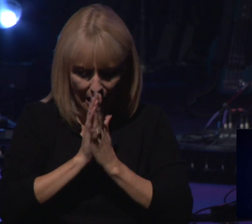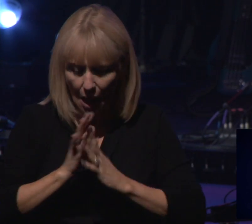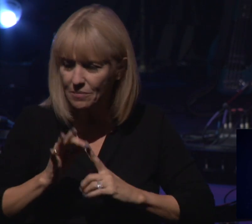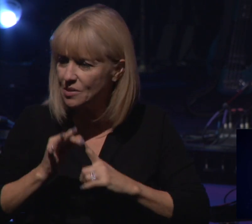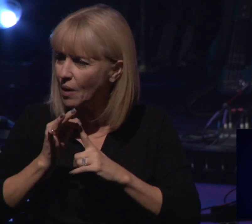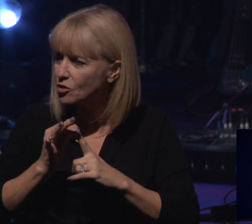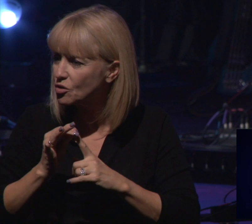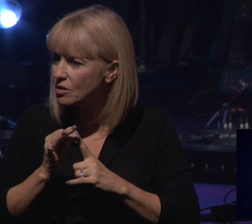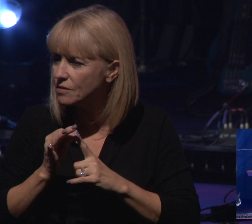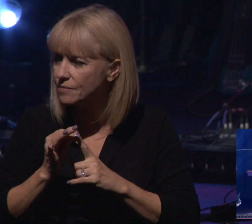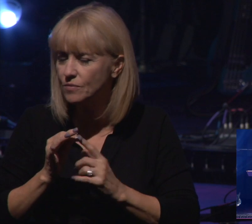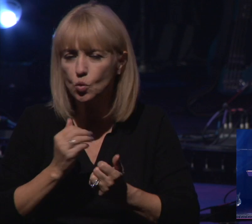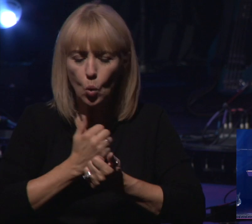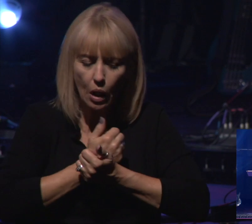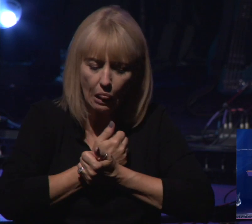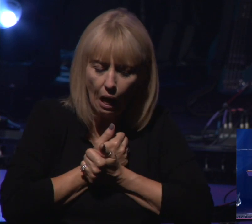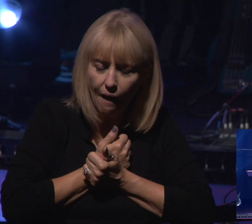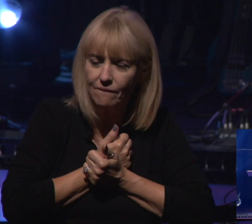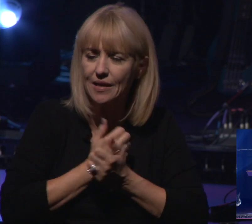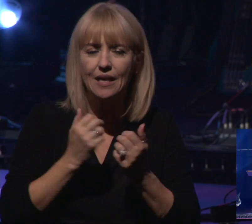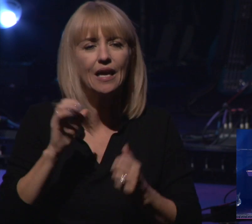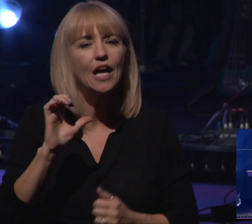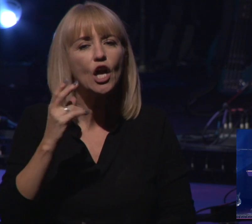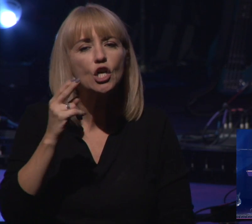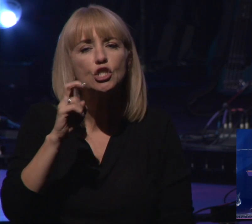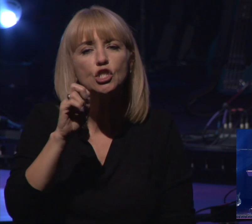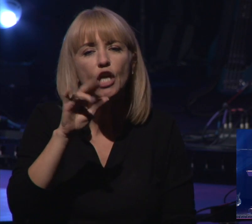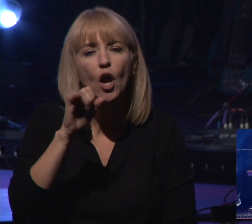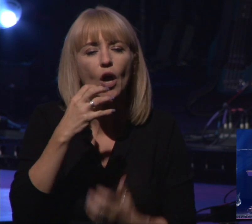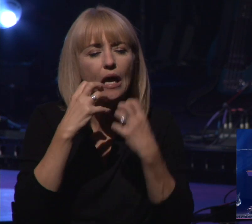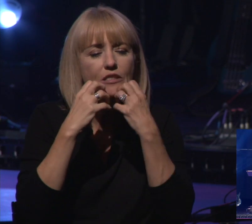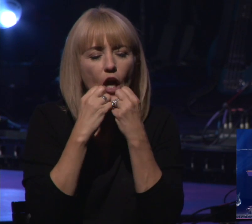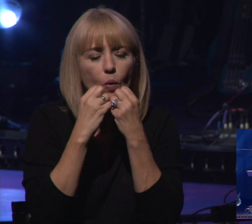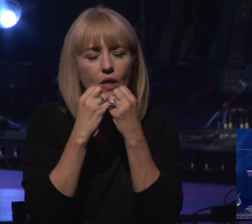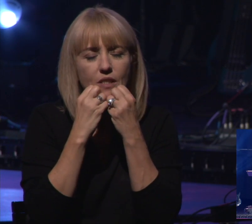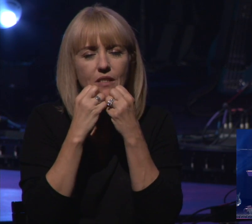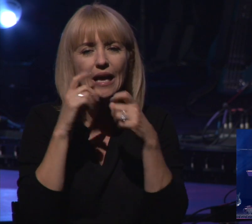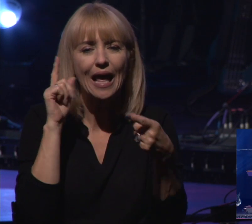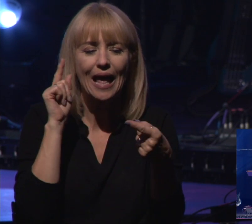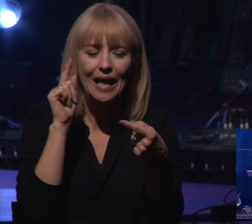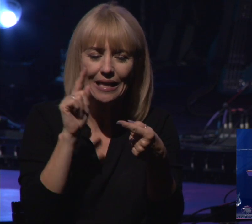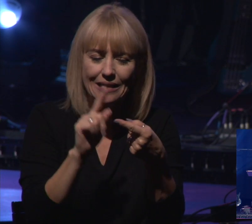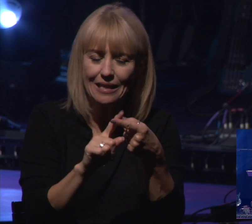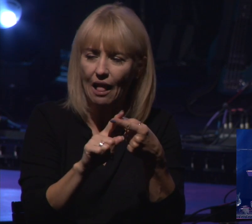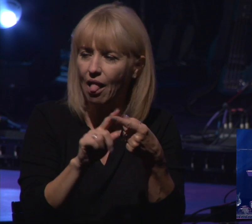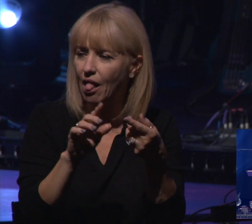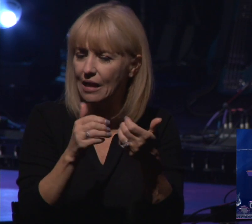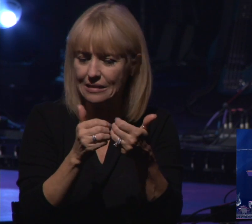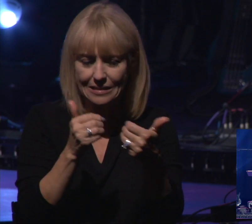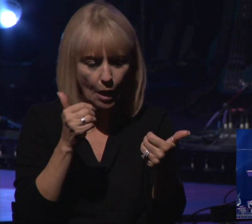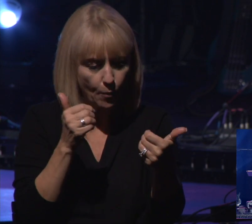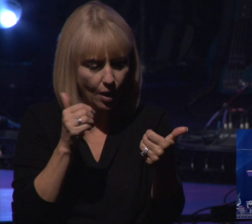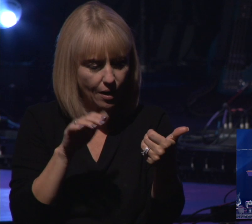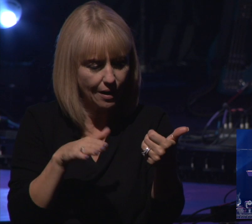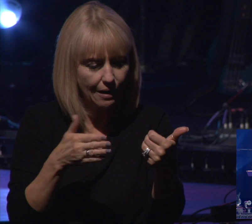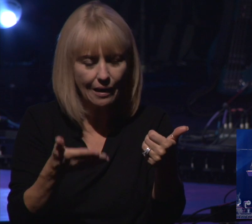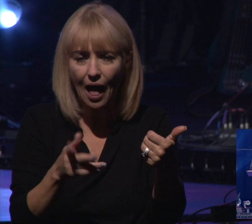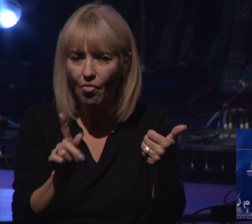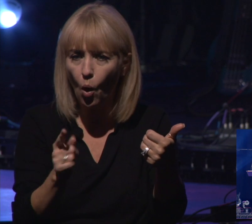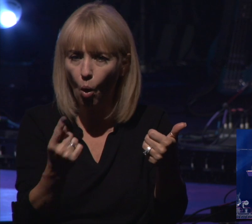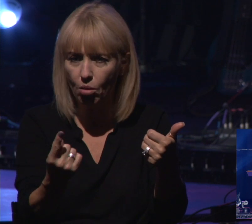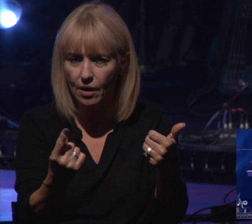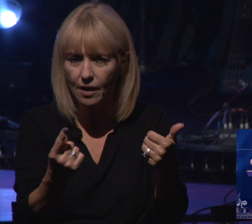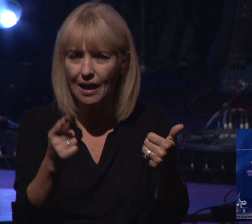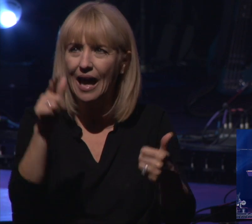marriage special. So to love and to cherish in the last until we're separated by death.